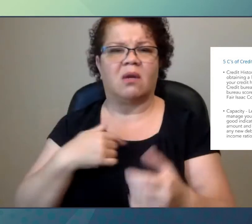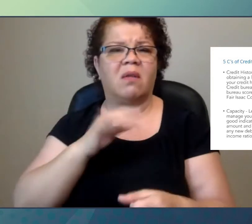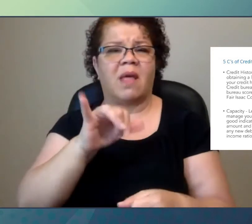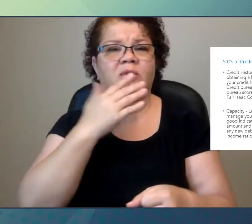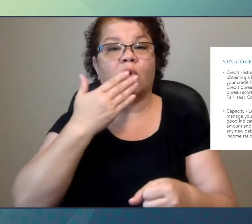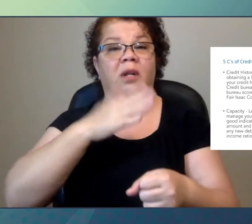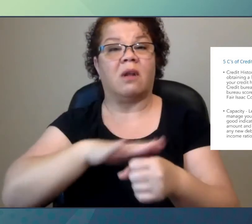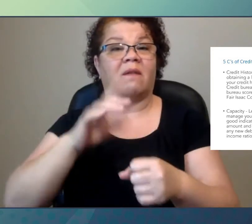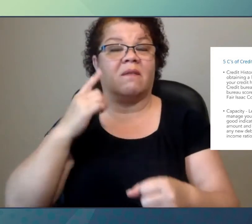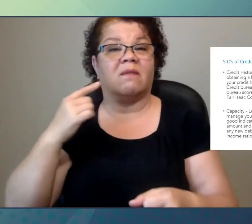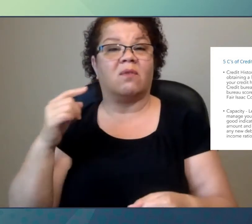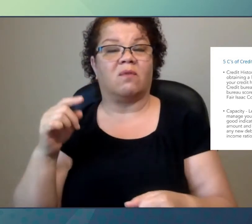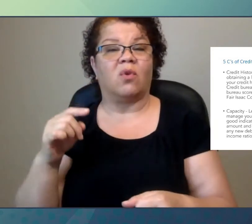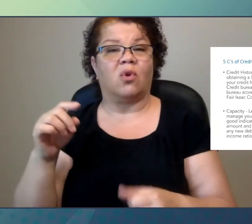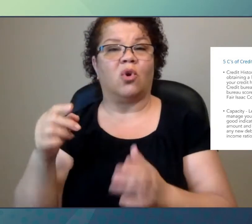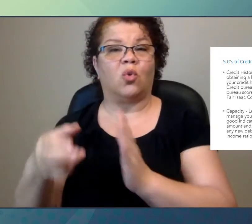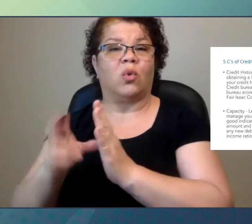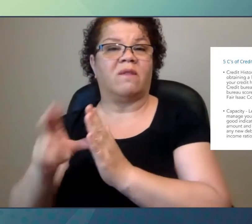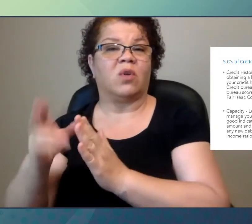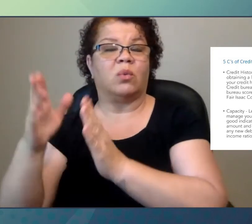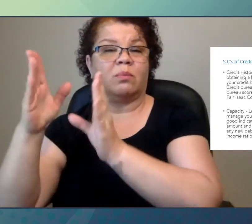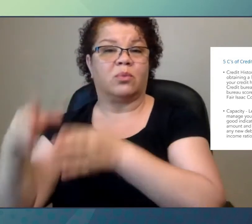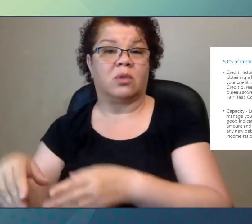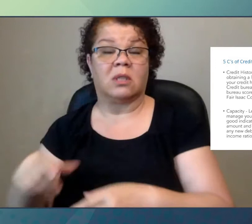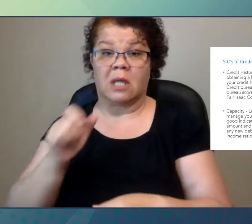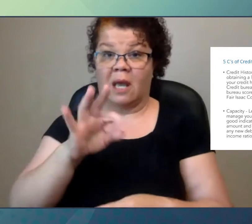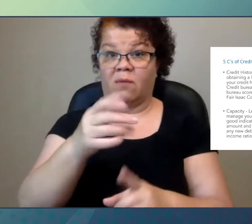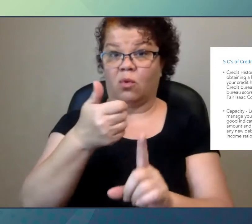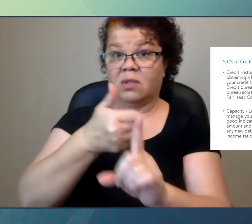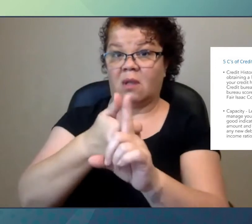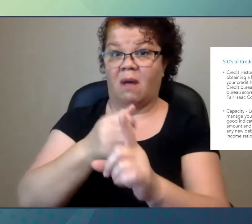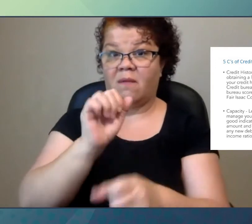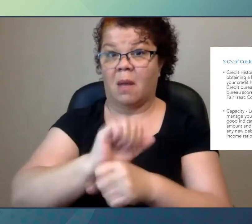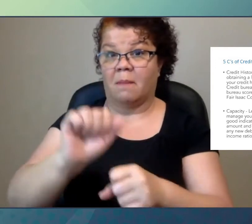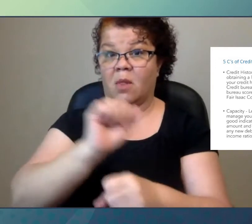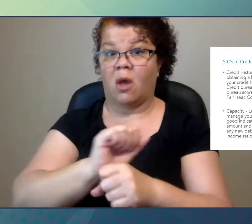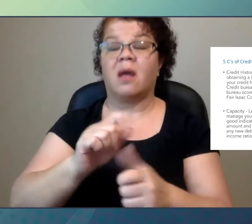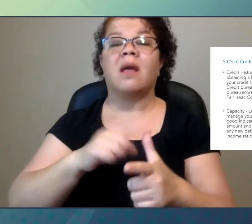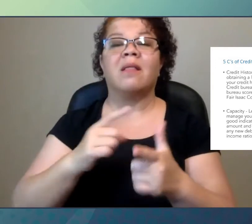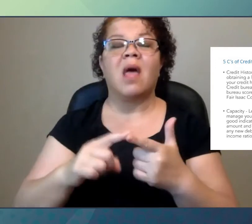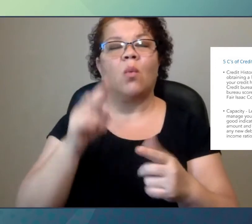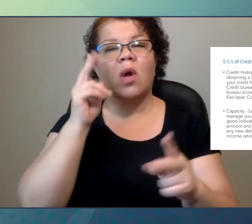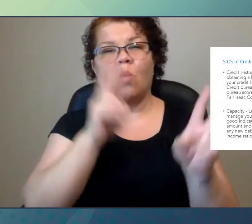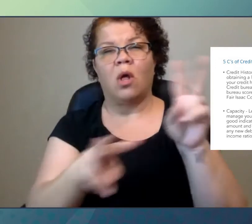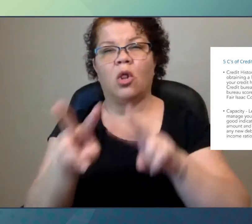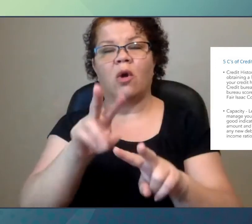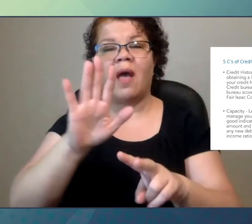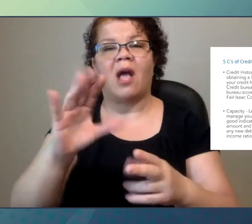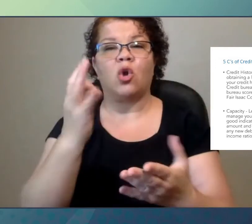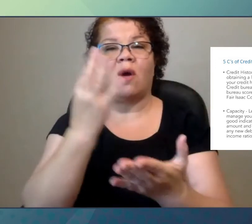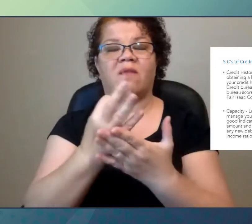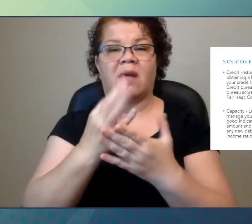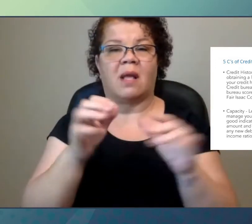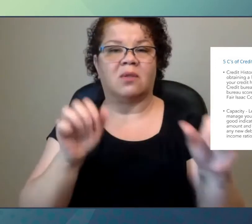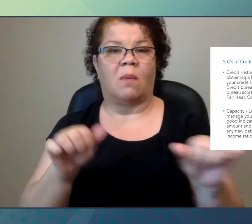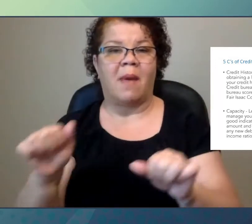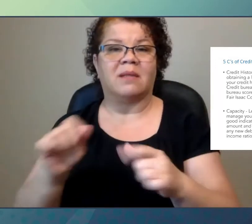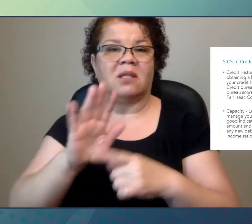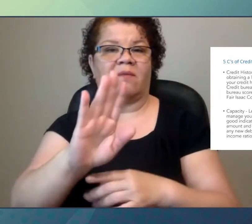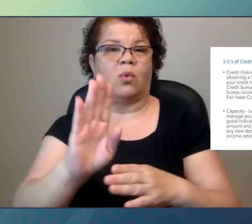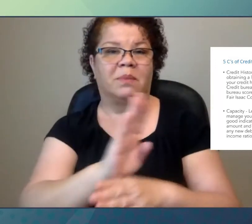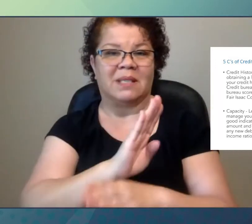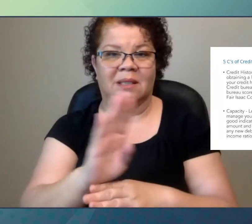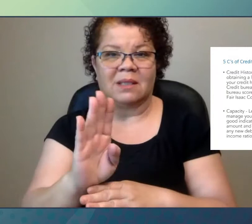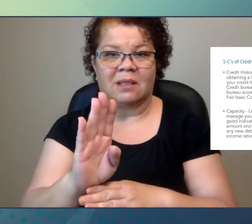If you are a self-employed individual, then we're going to look at the financial capacity of the business, make sure that it is